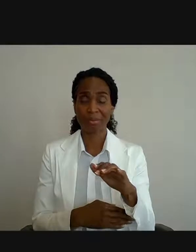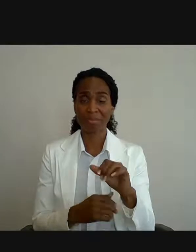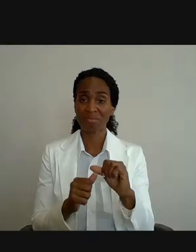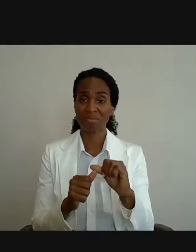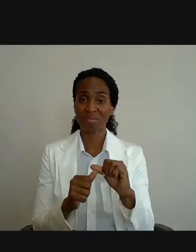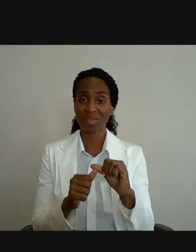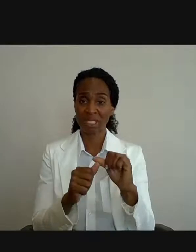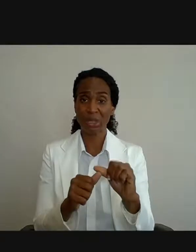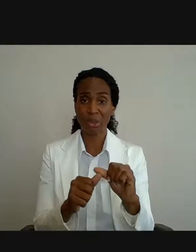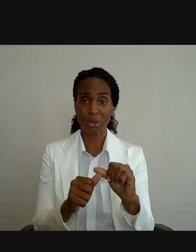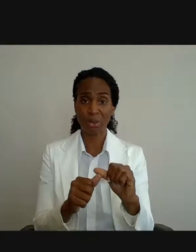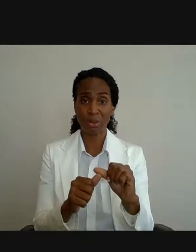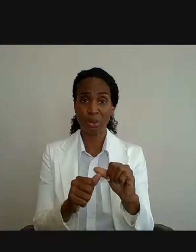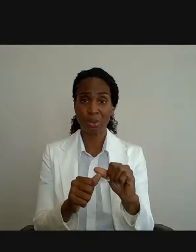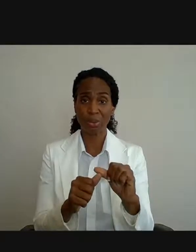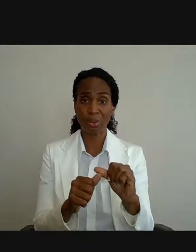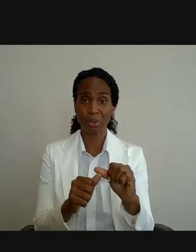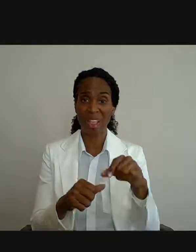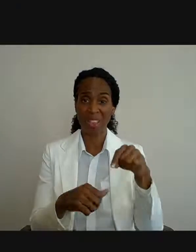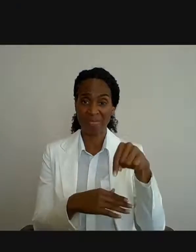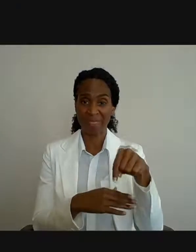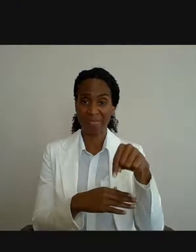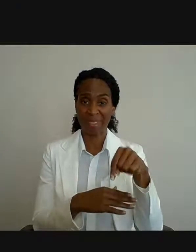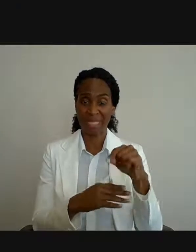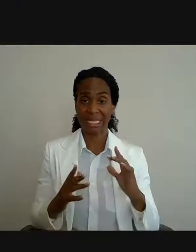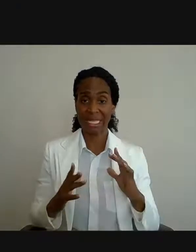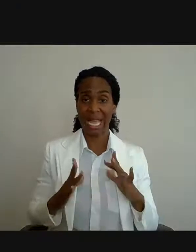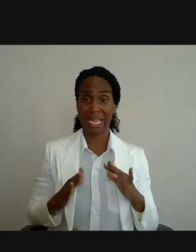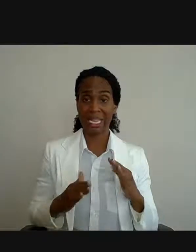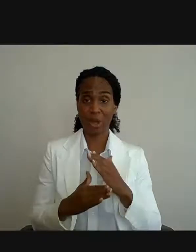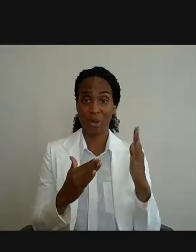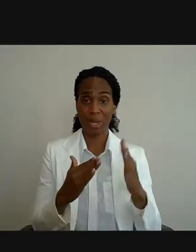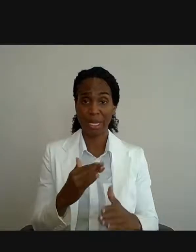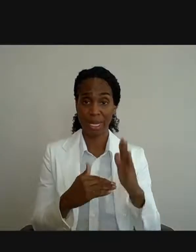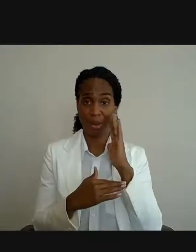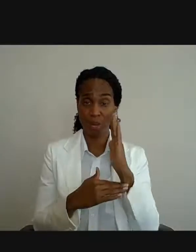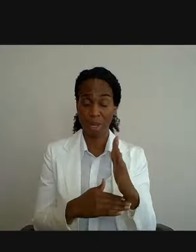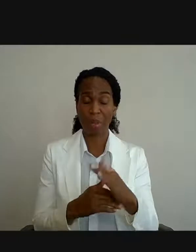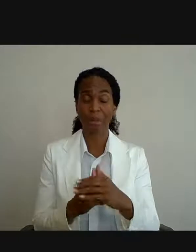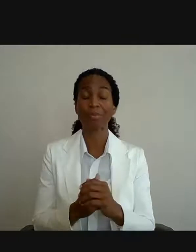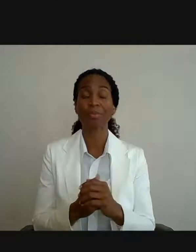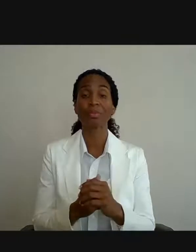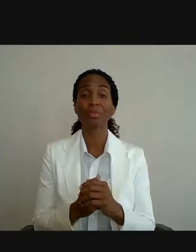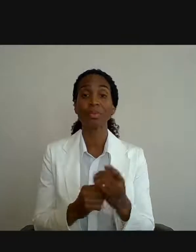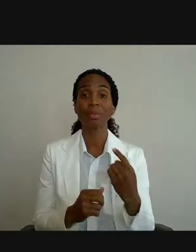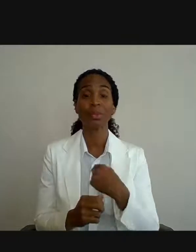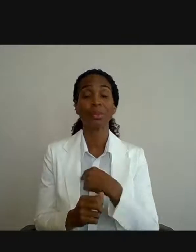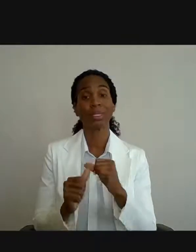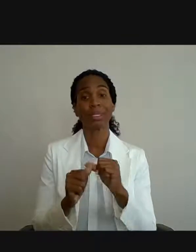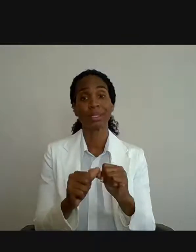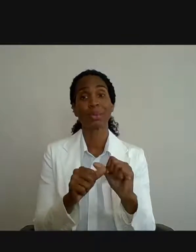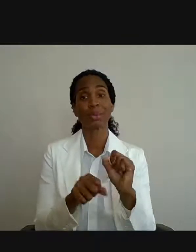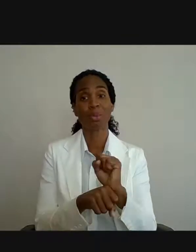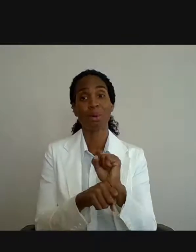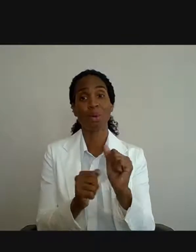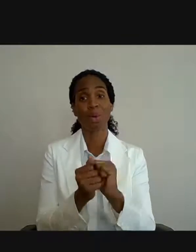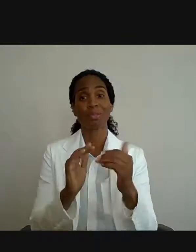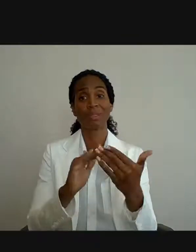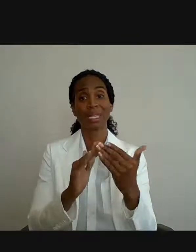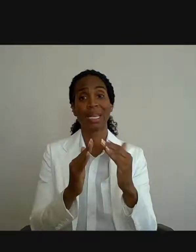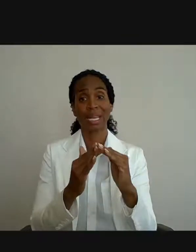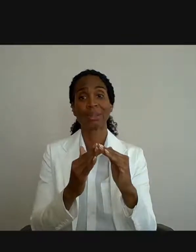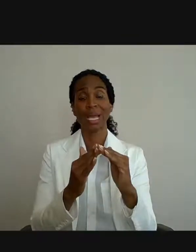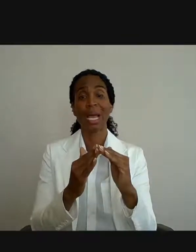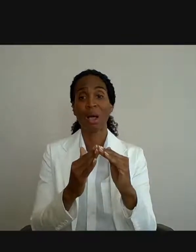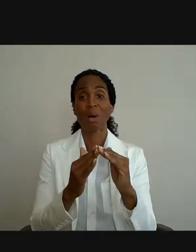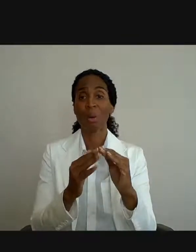be so this coming holiday weekend. We're continuing to work with downtown